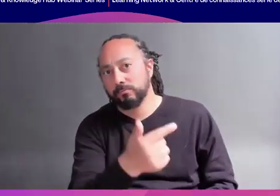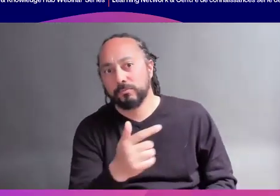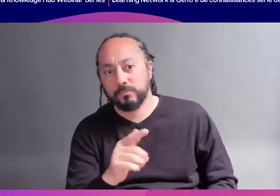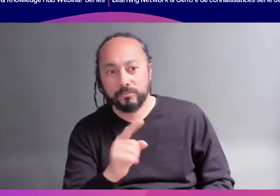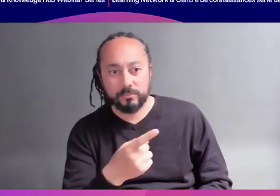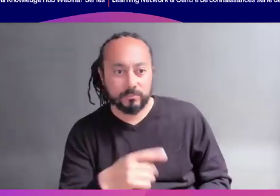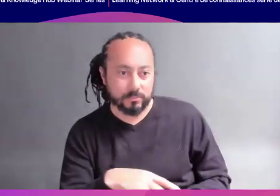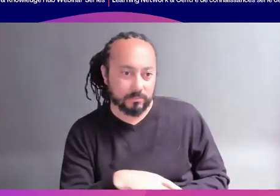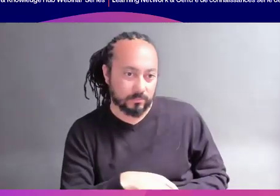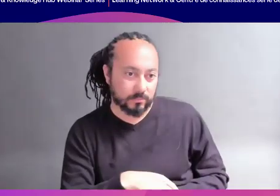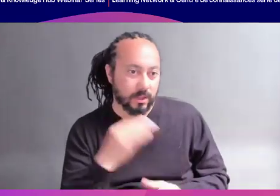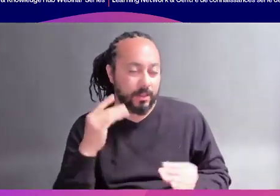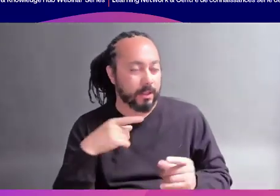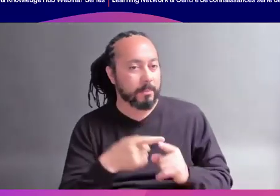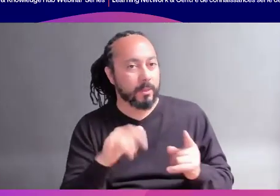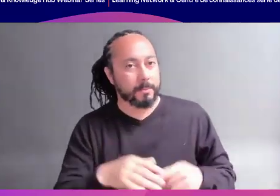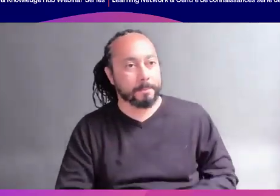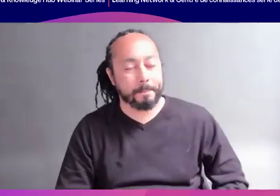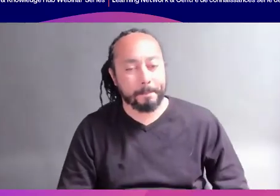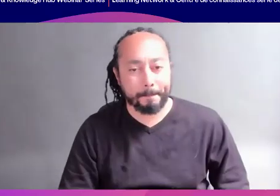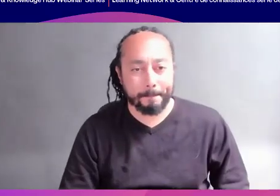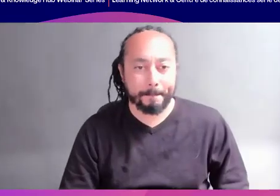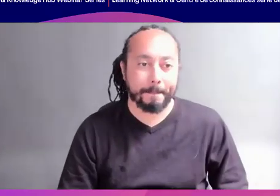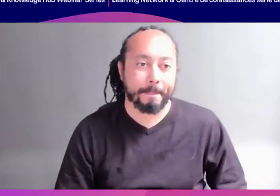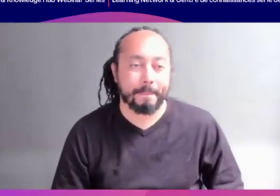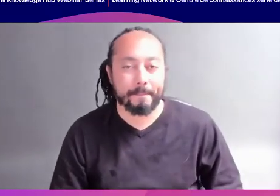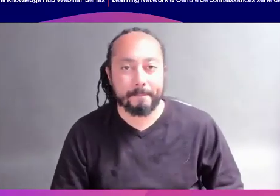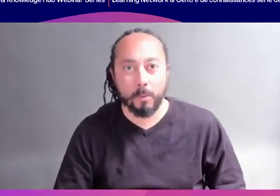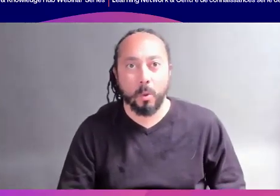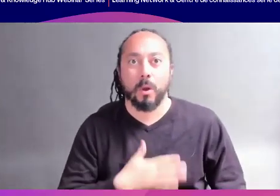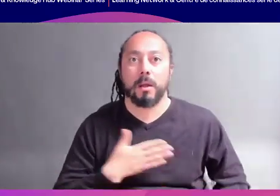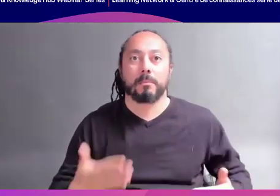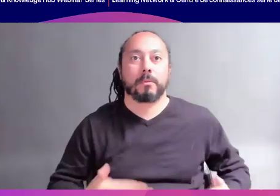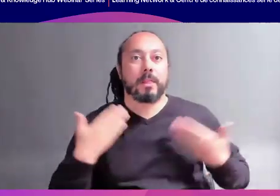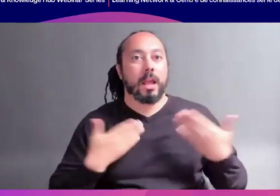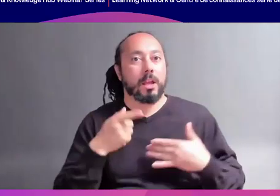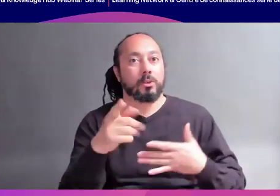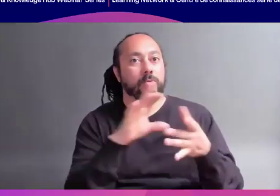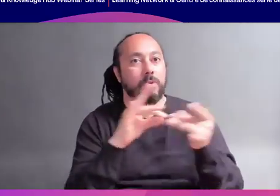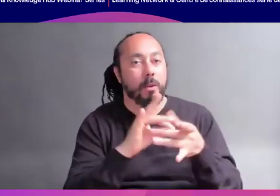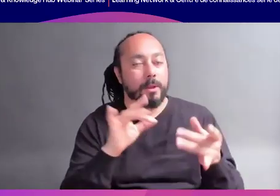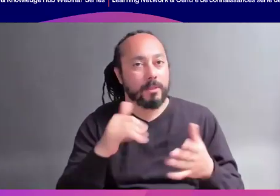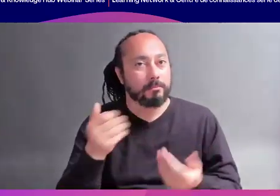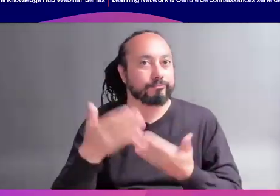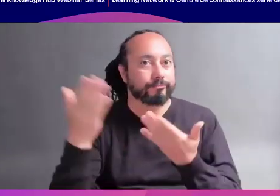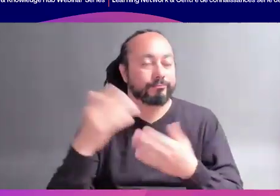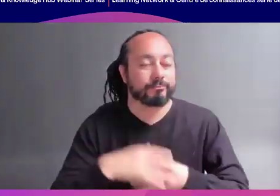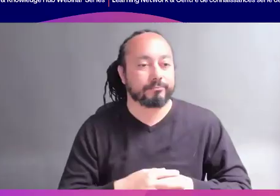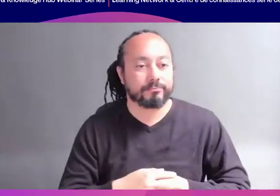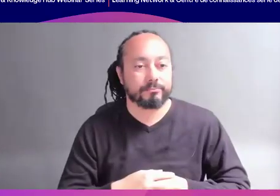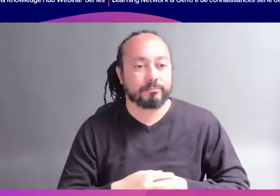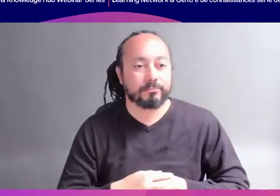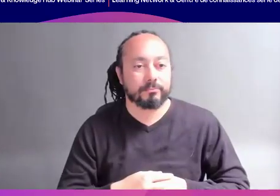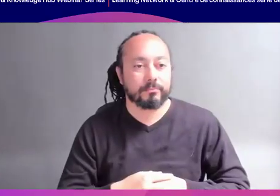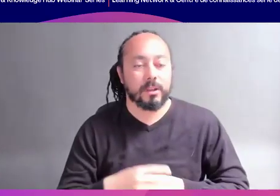around thinking about that. I'm really glad you raised it, because I don't think I or any of us really have said